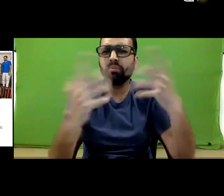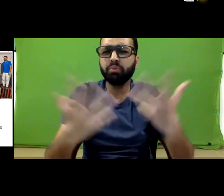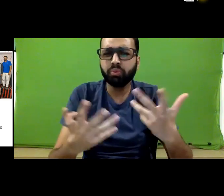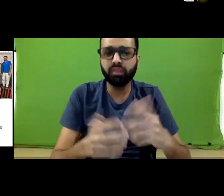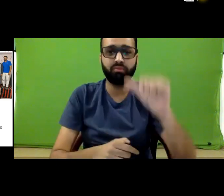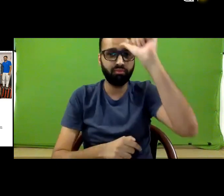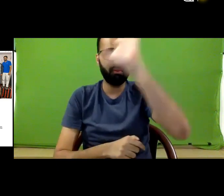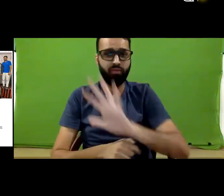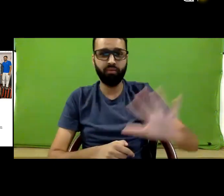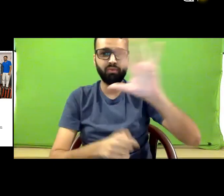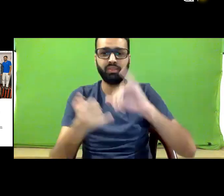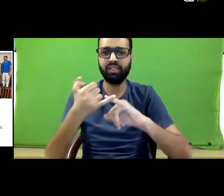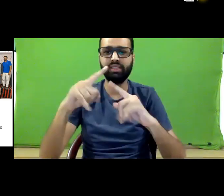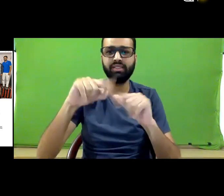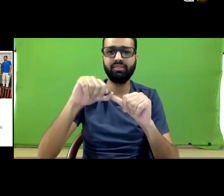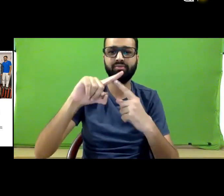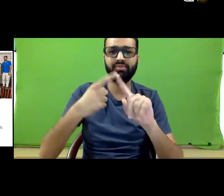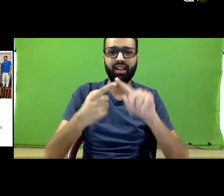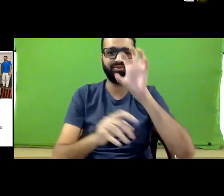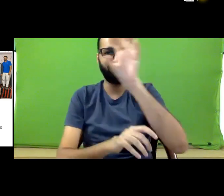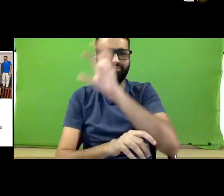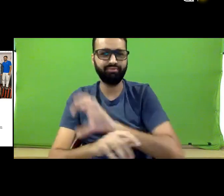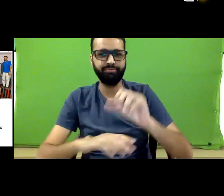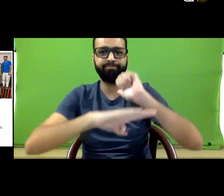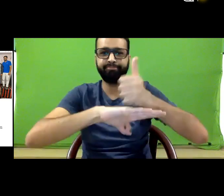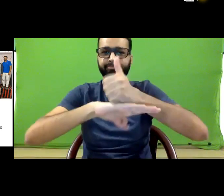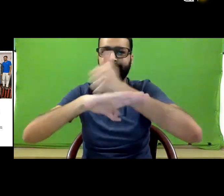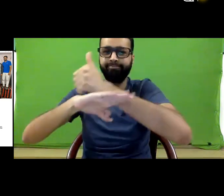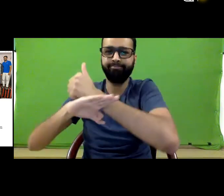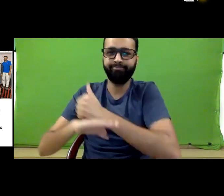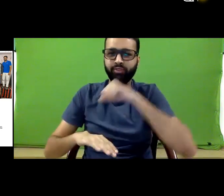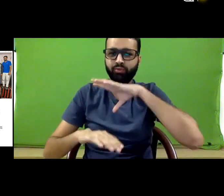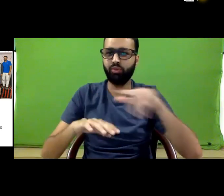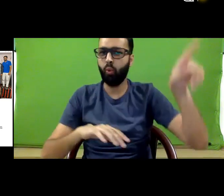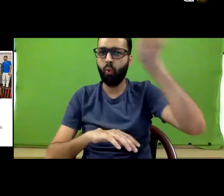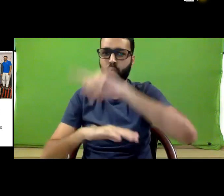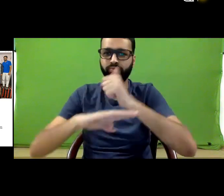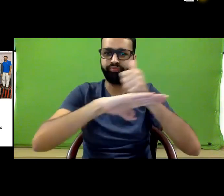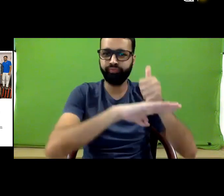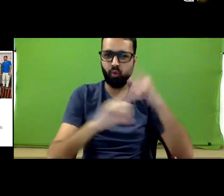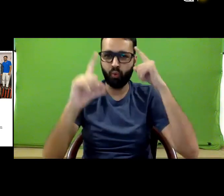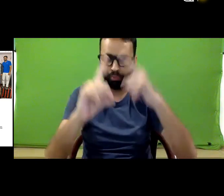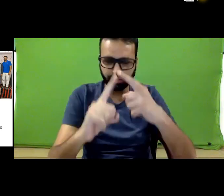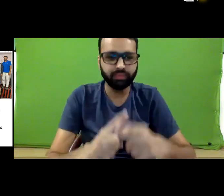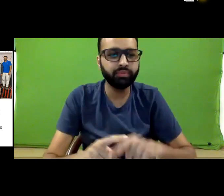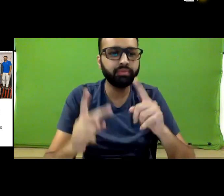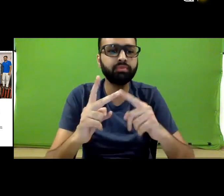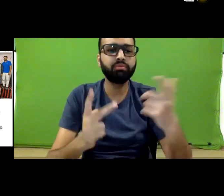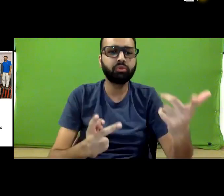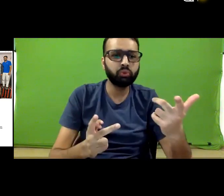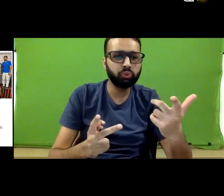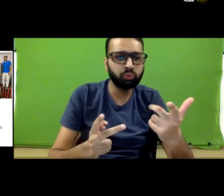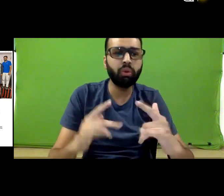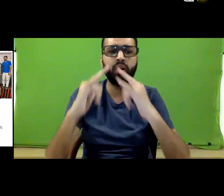Yadi aims to, in India, we want to have state level organizations. We have youth in